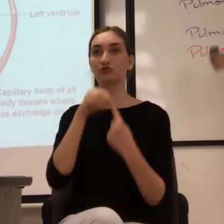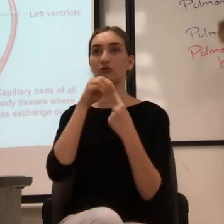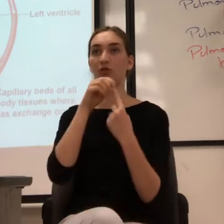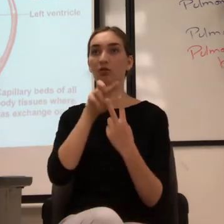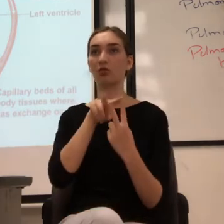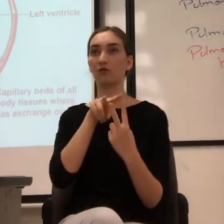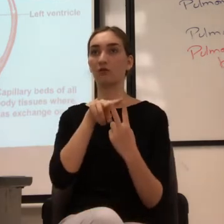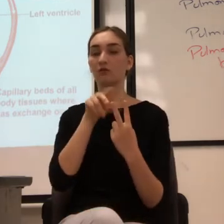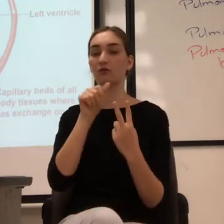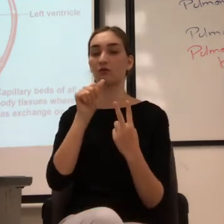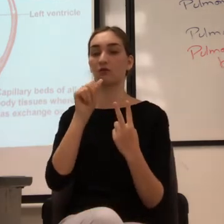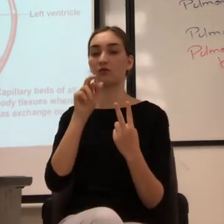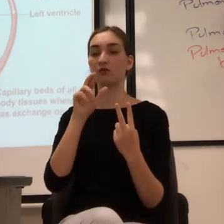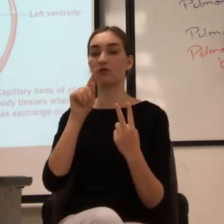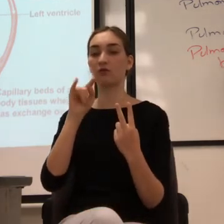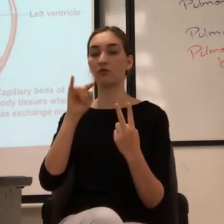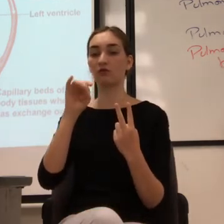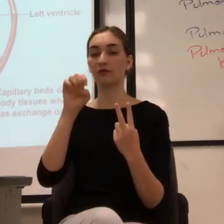artery